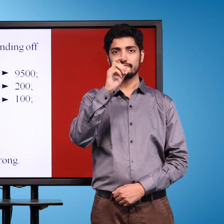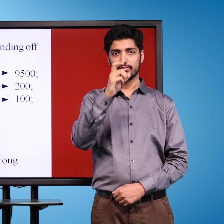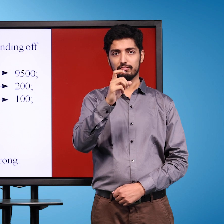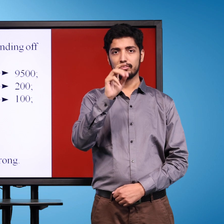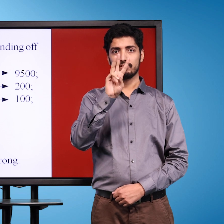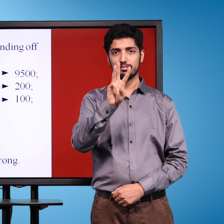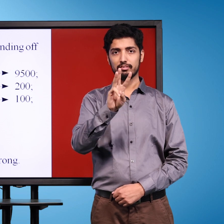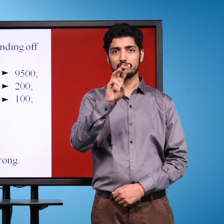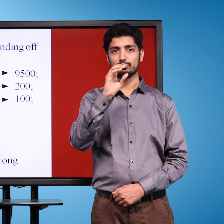49,730 as